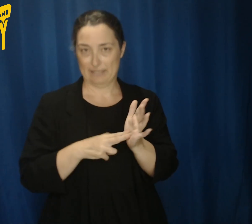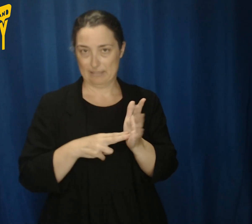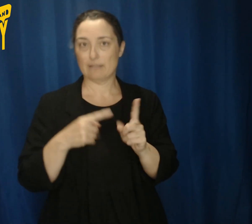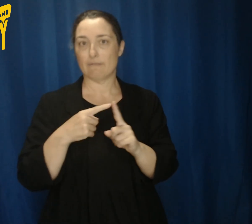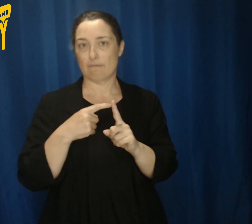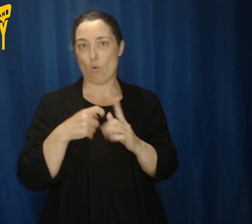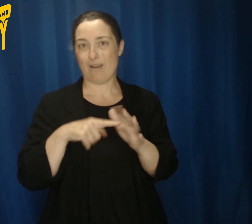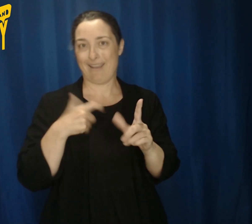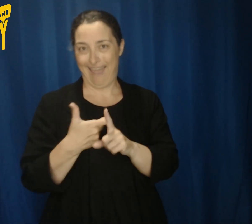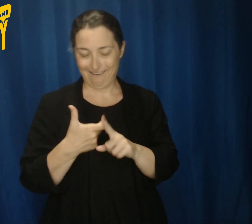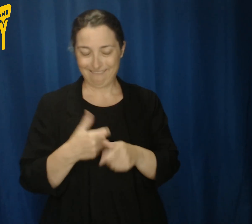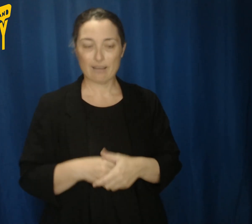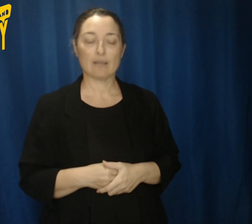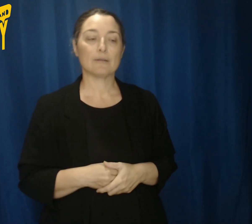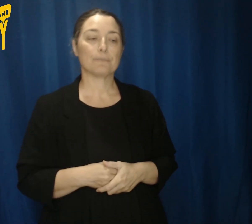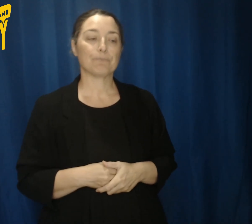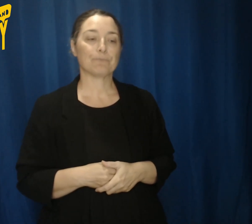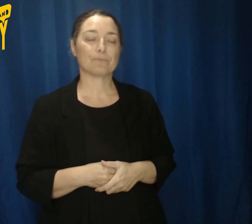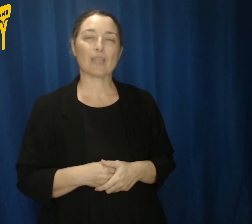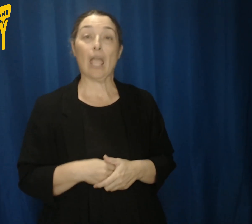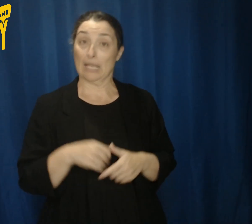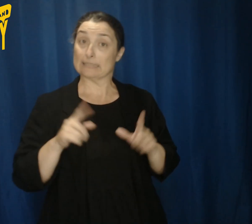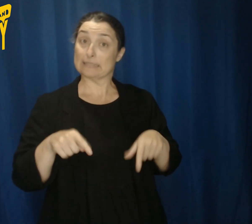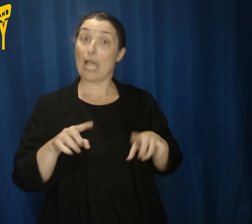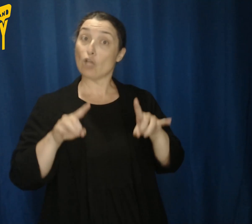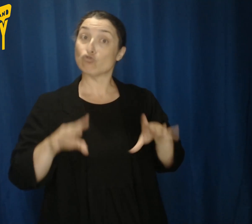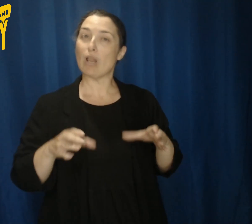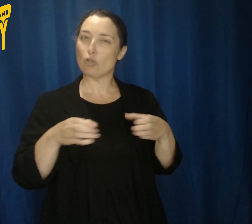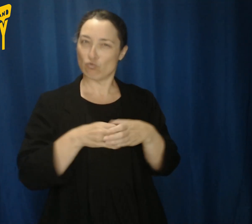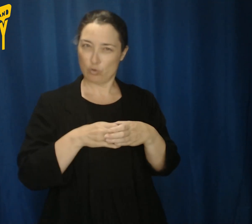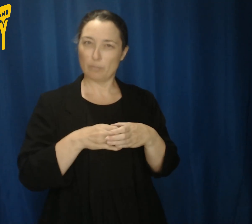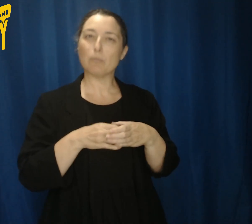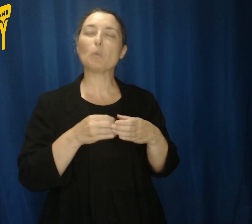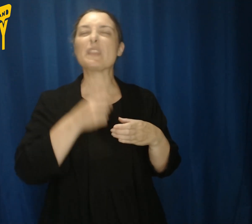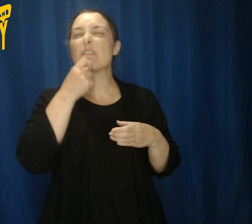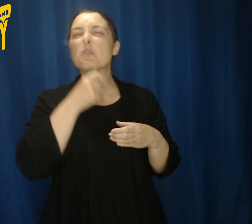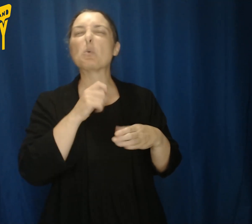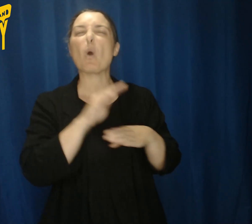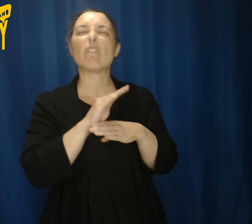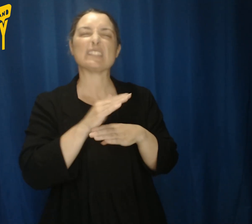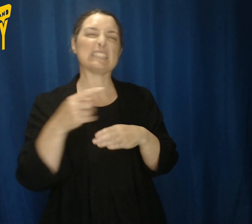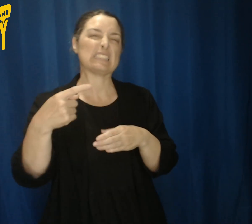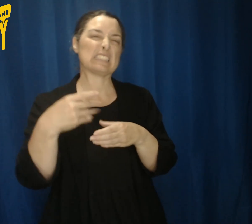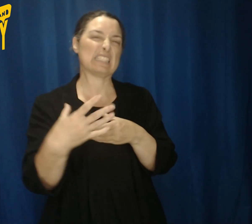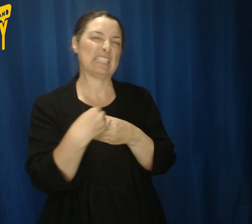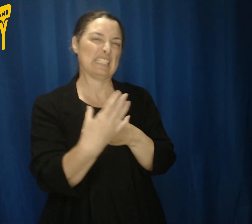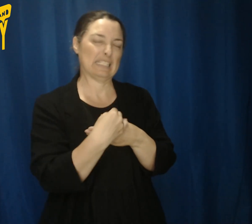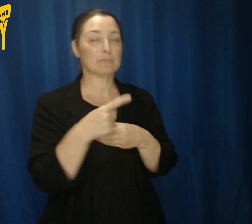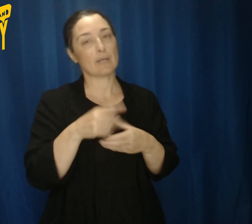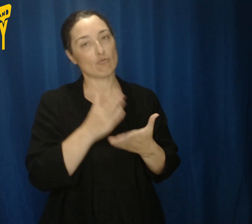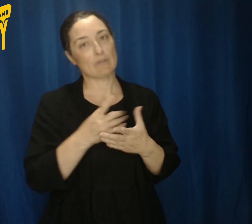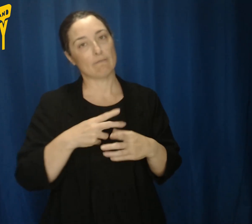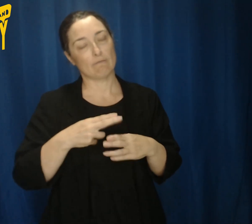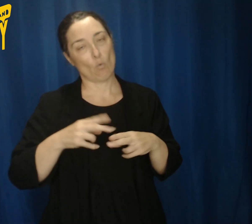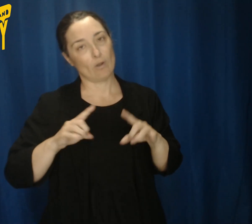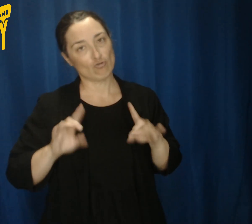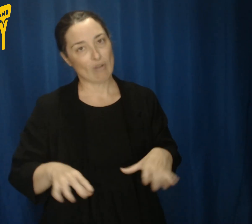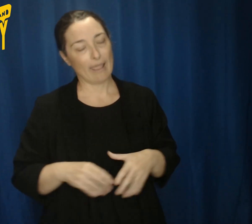as always a Australian group. There are a few other overseas people there, but it's primarily for Australians. And